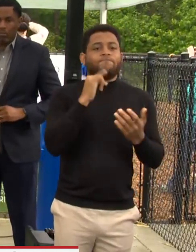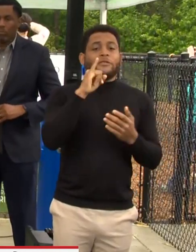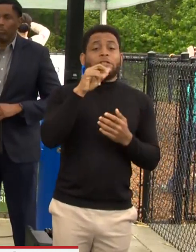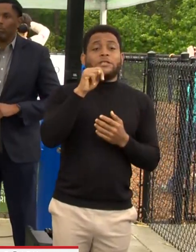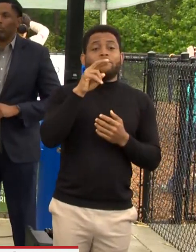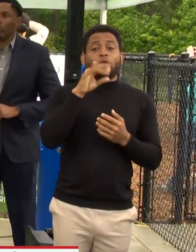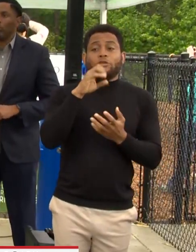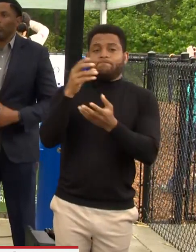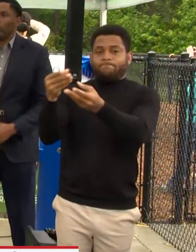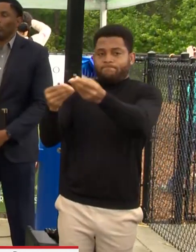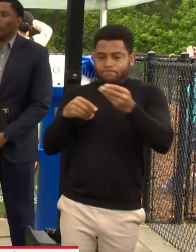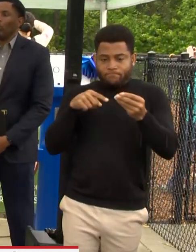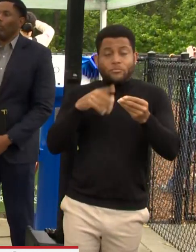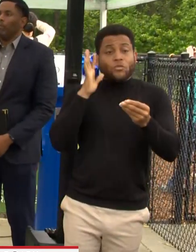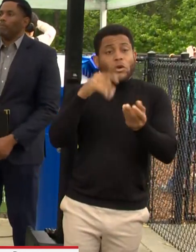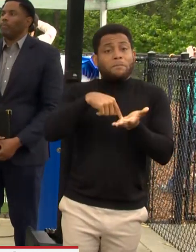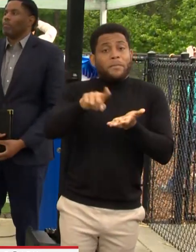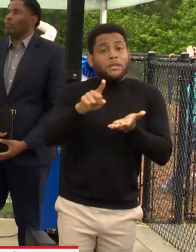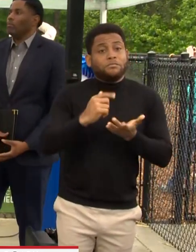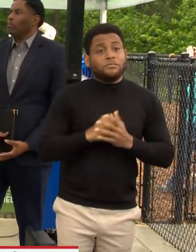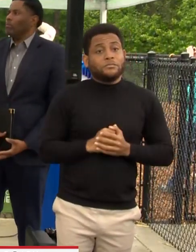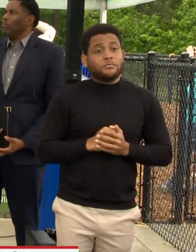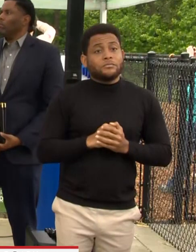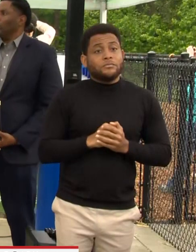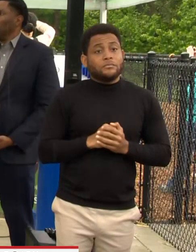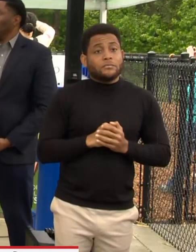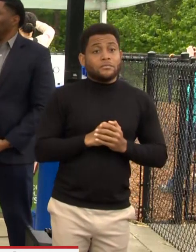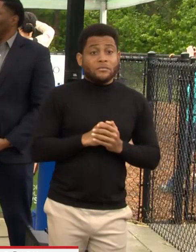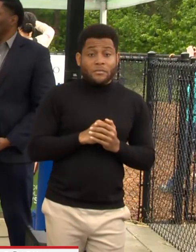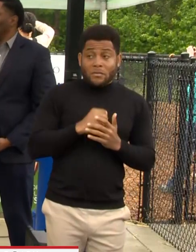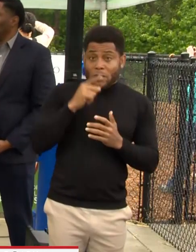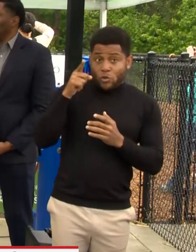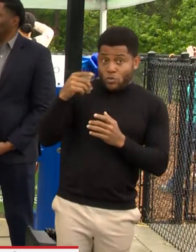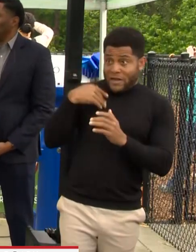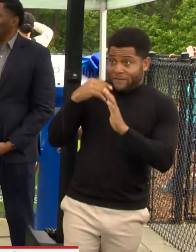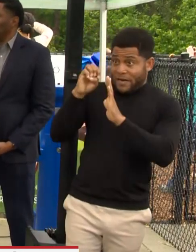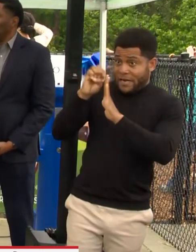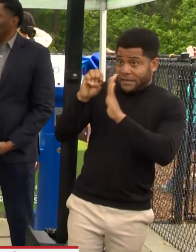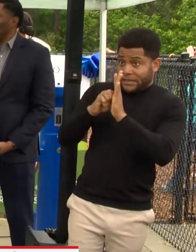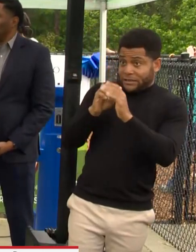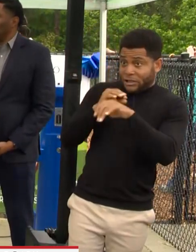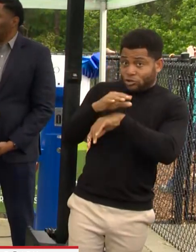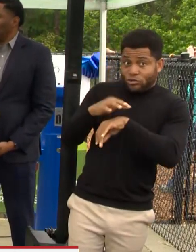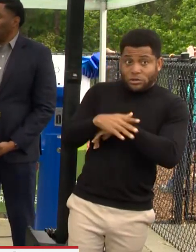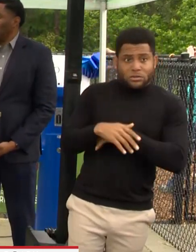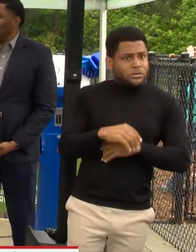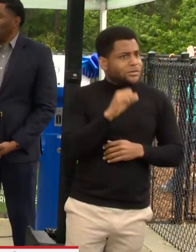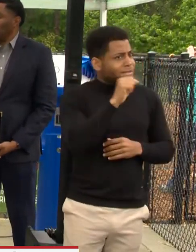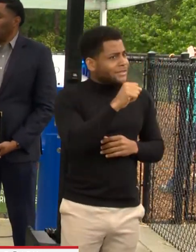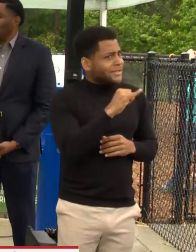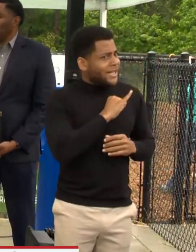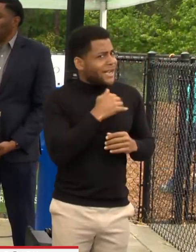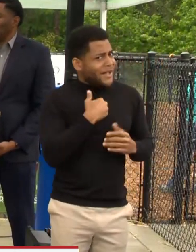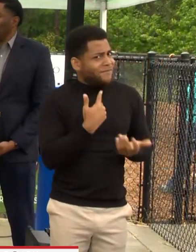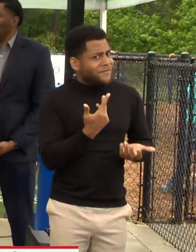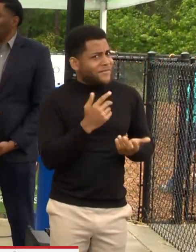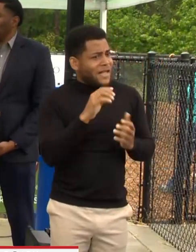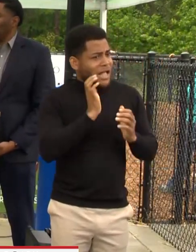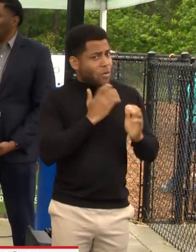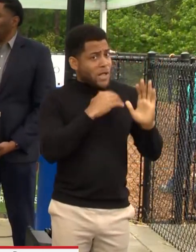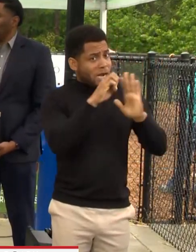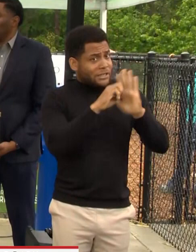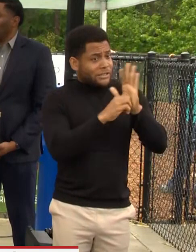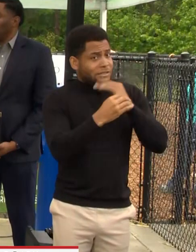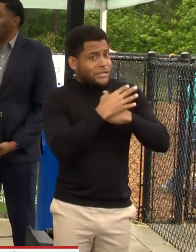And was there any guidance that was issued to you? To pay it, yes, to pay our own way rather than we could